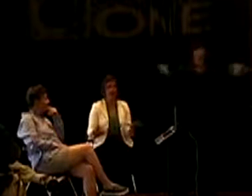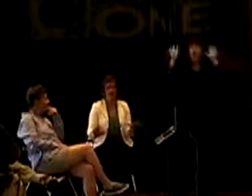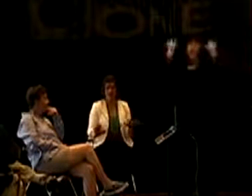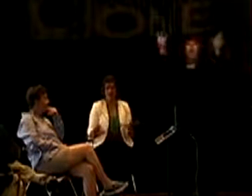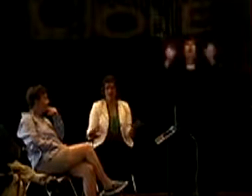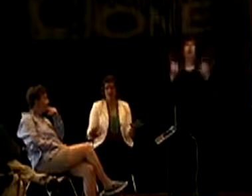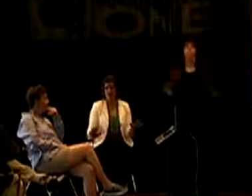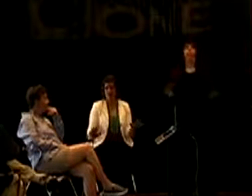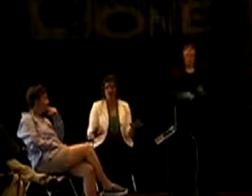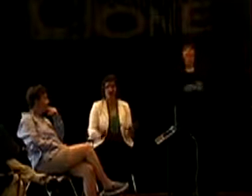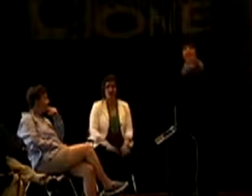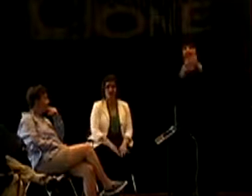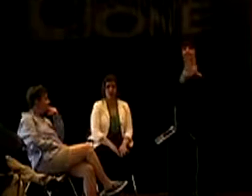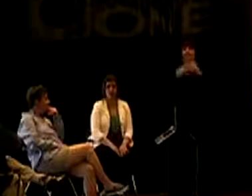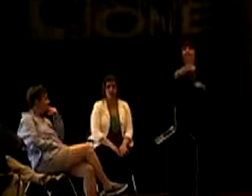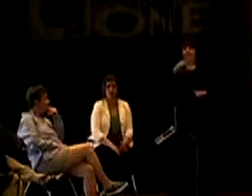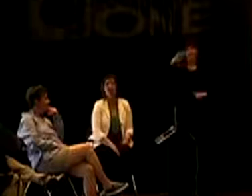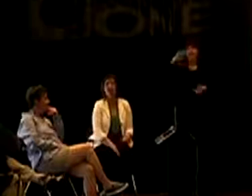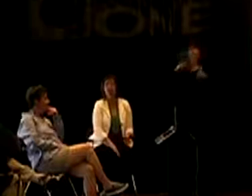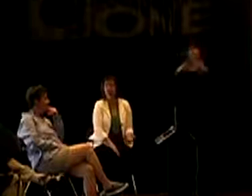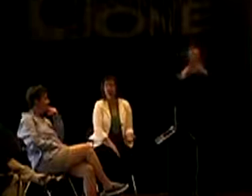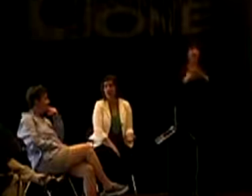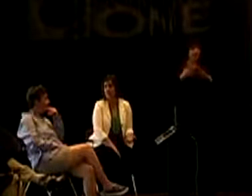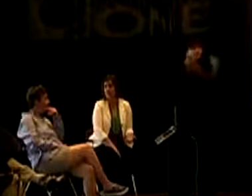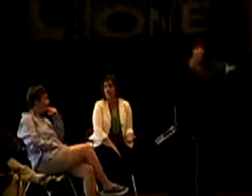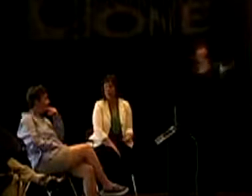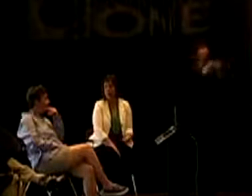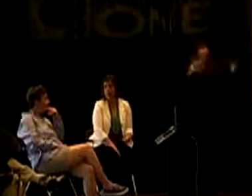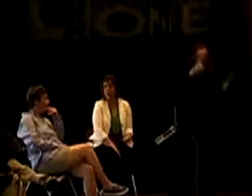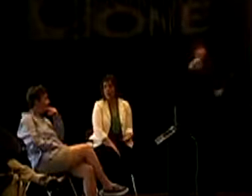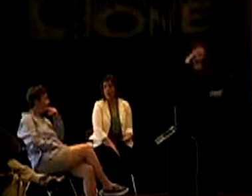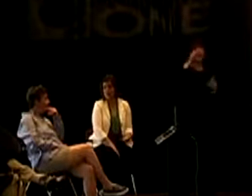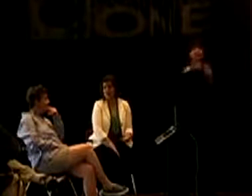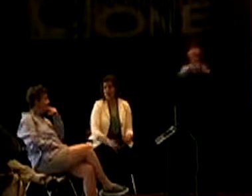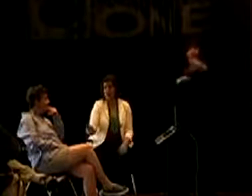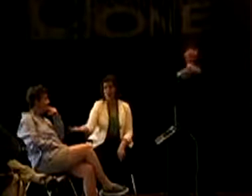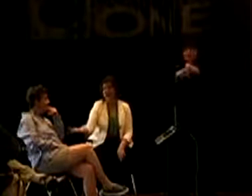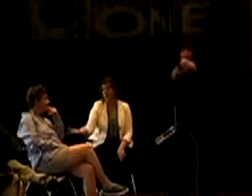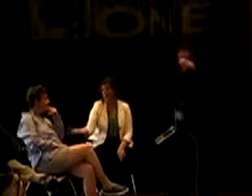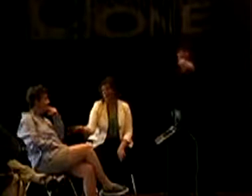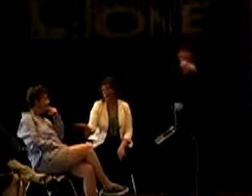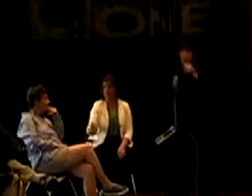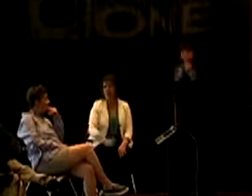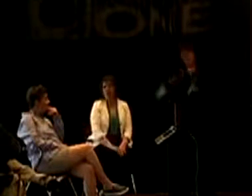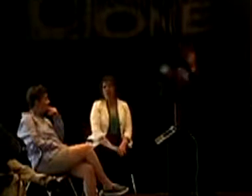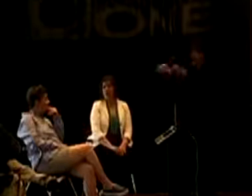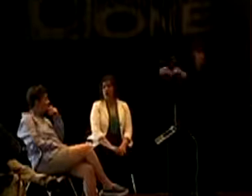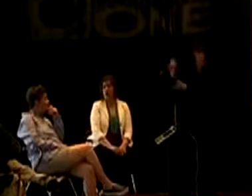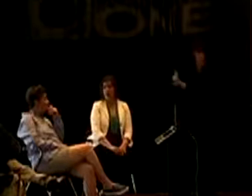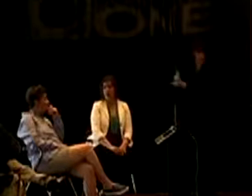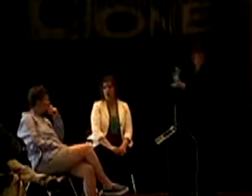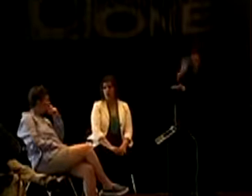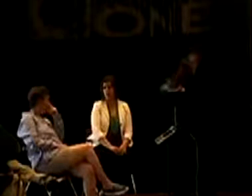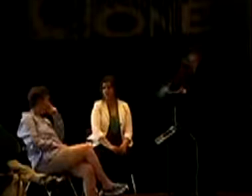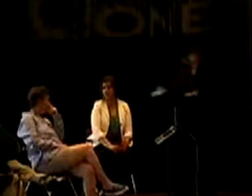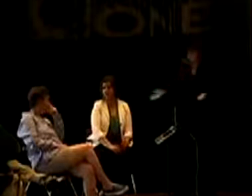amazing help on this production from the deaf community, we could not have done it without their help and without your help, frankly. So